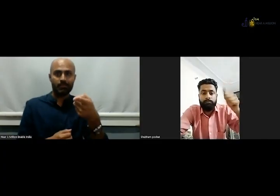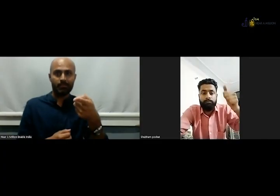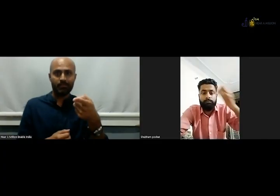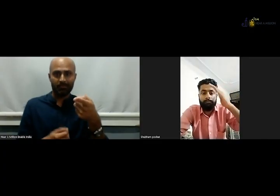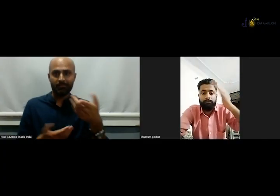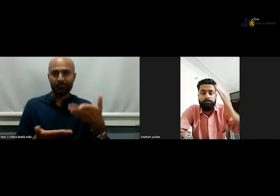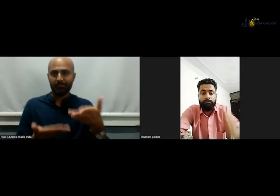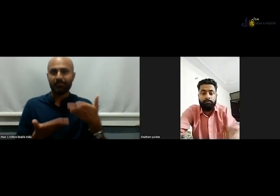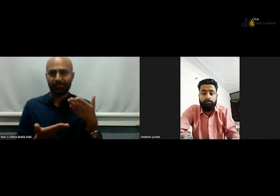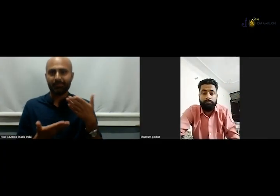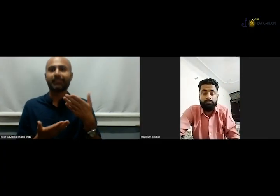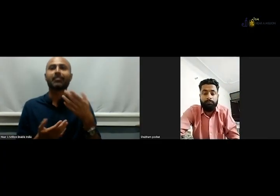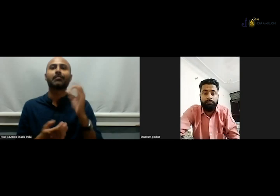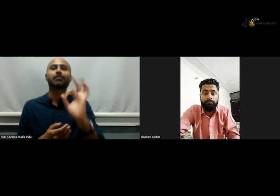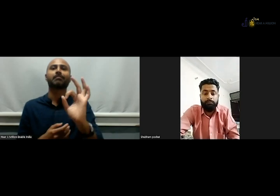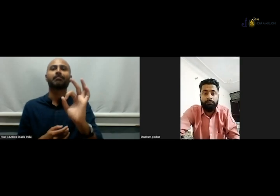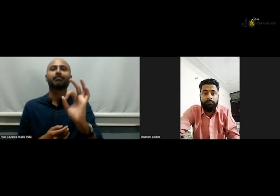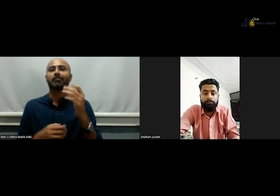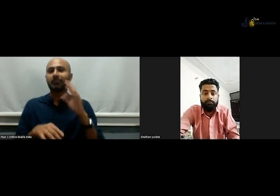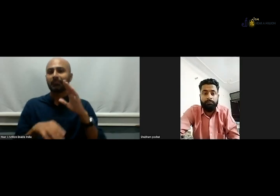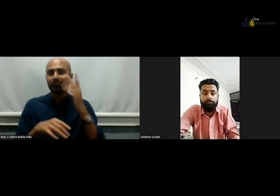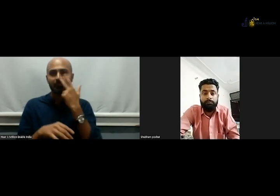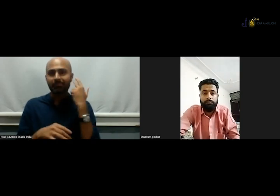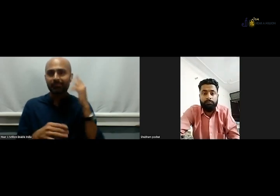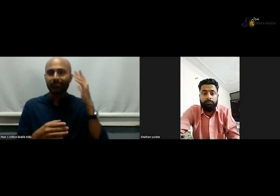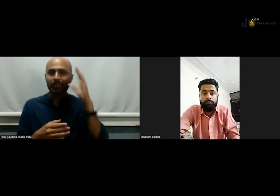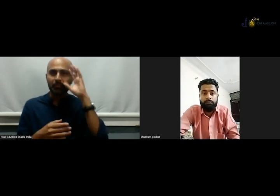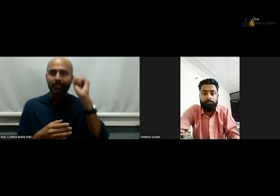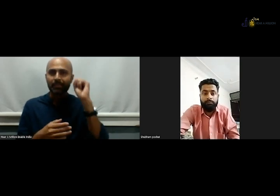Hello, Shubham. Hi.